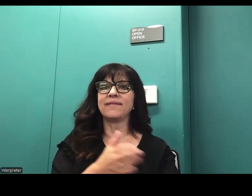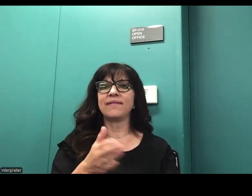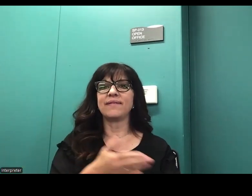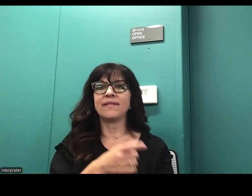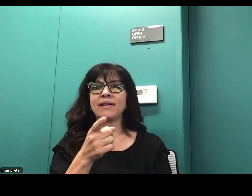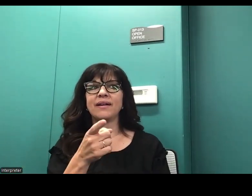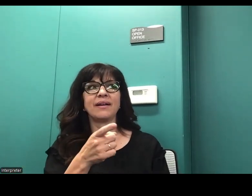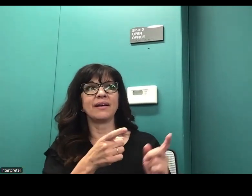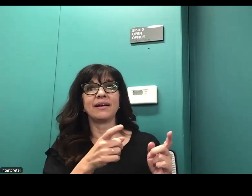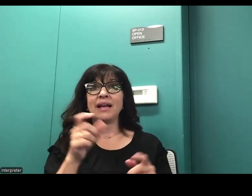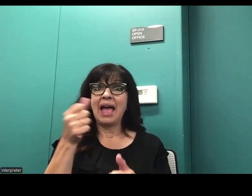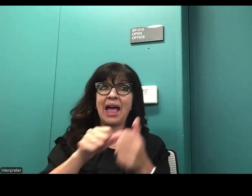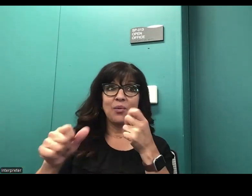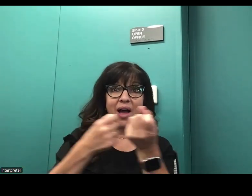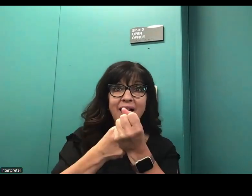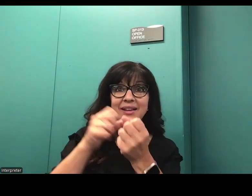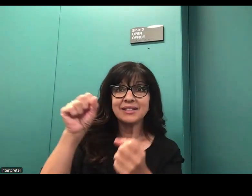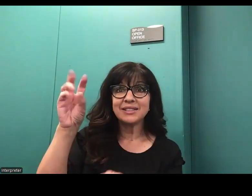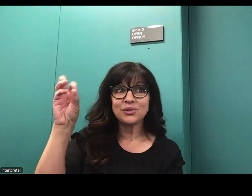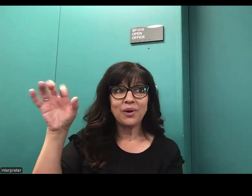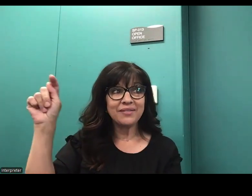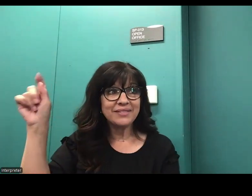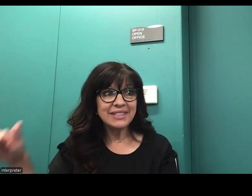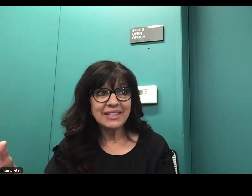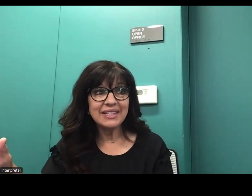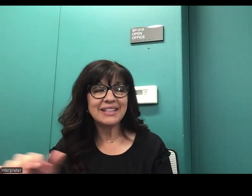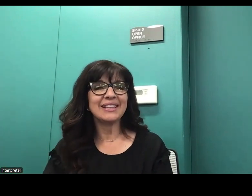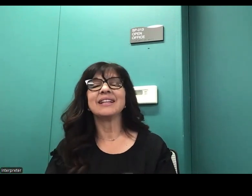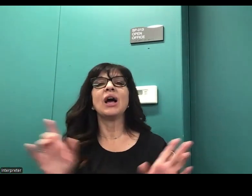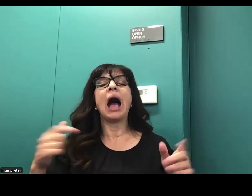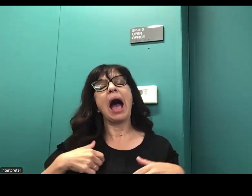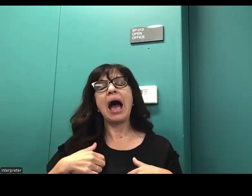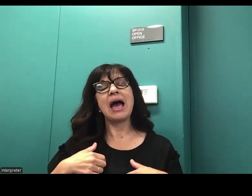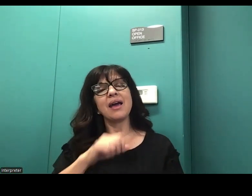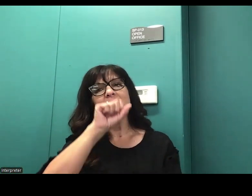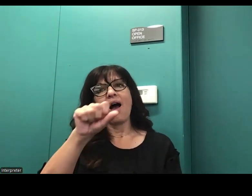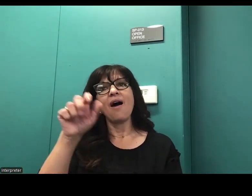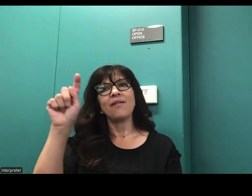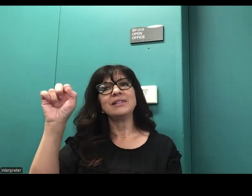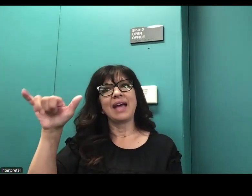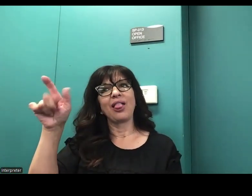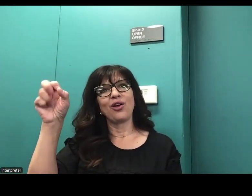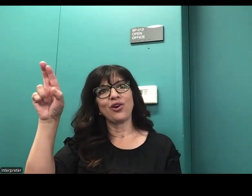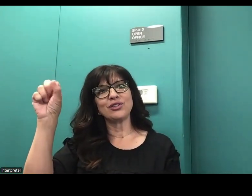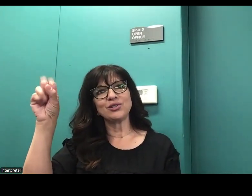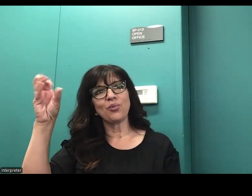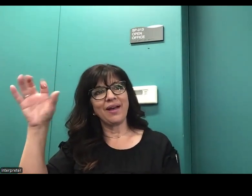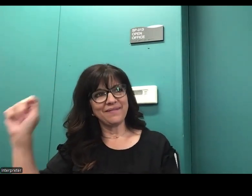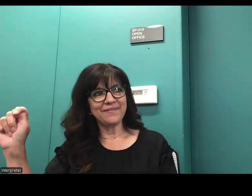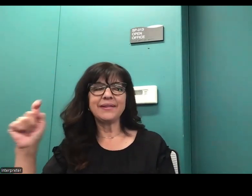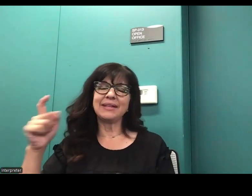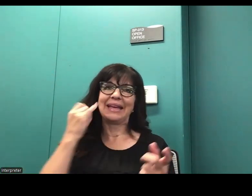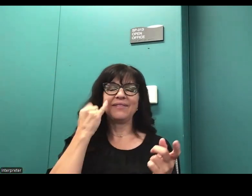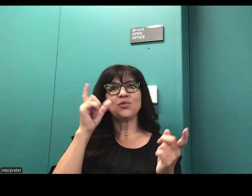Any Swifties out there? She's dead. So I'm a Swiftie, and if you couldn't